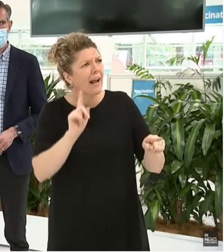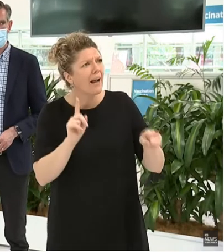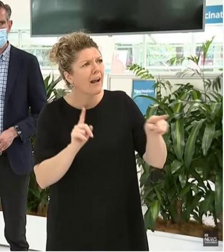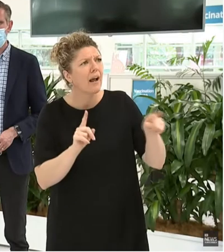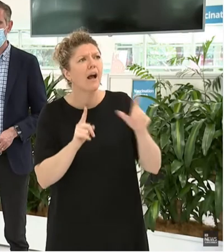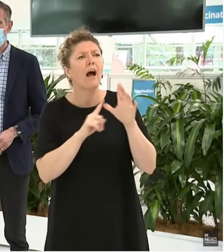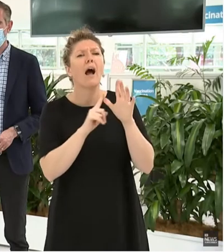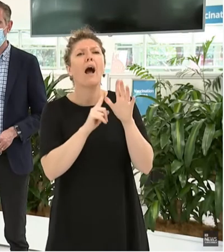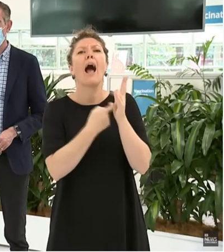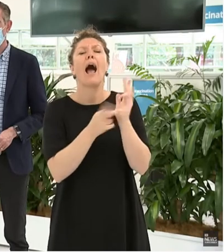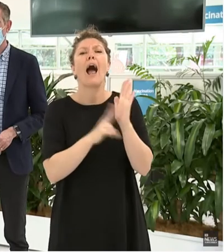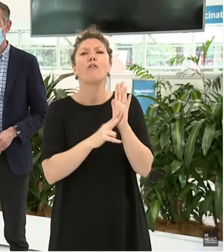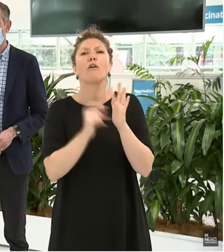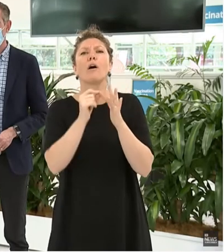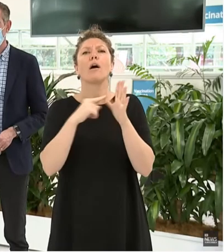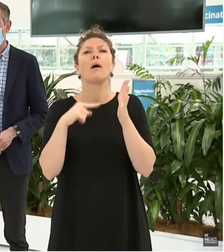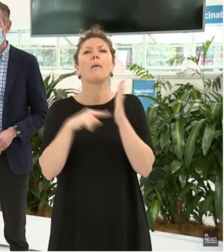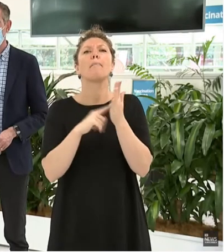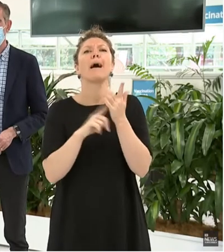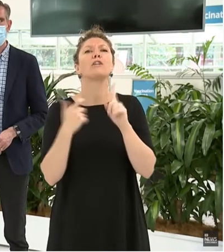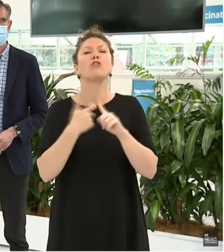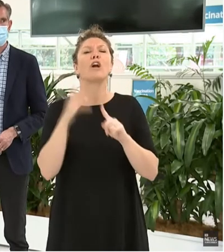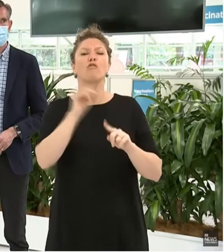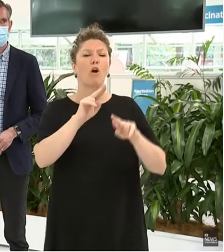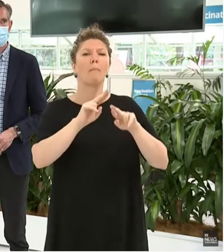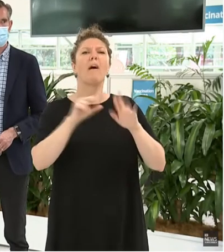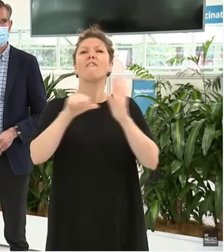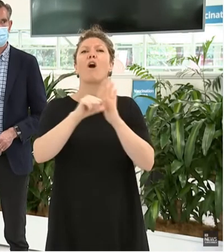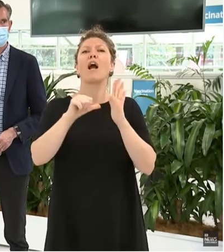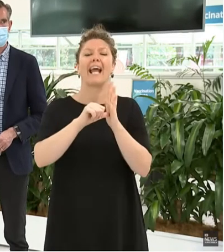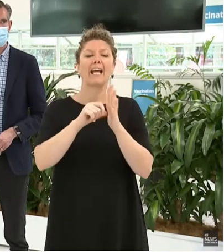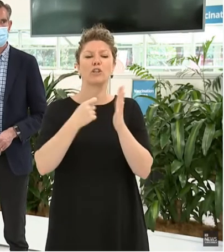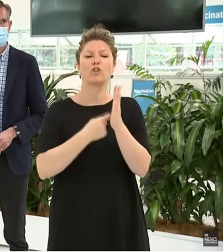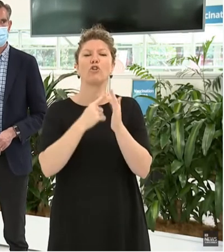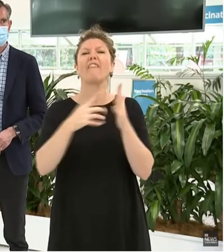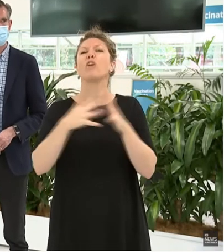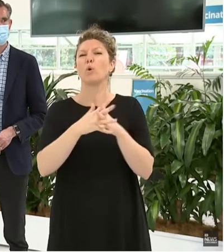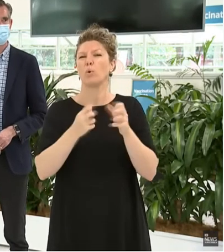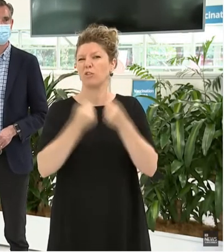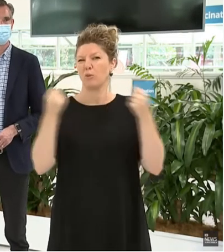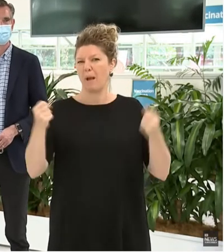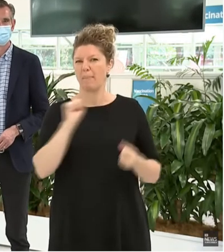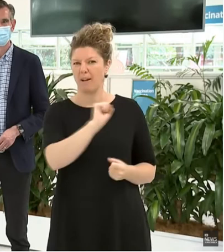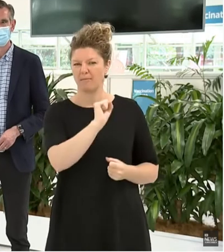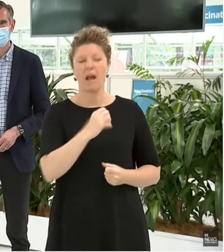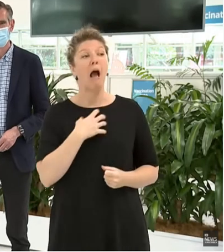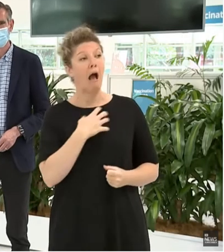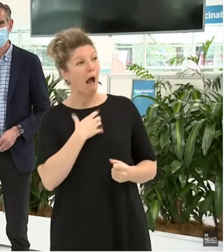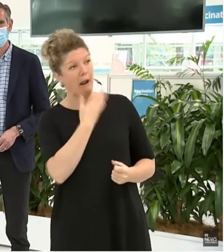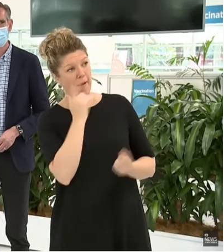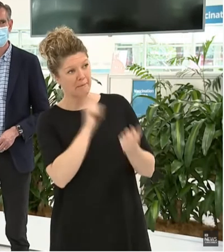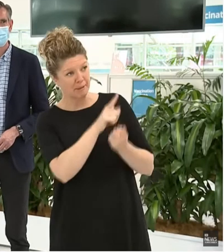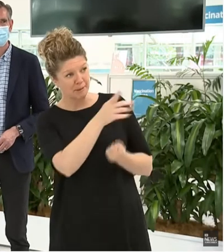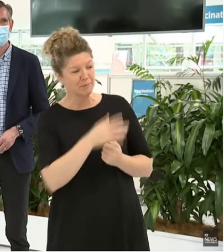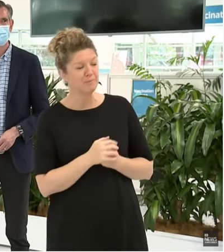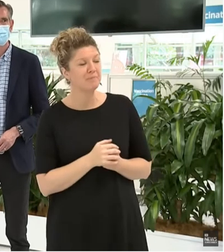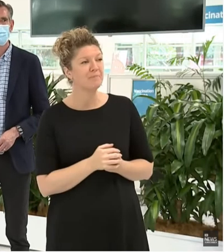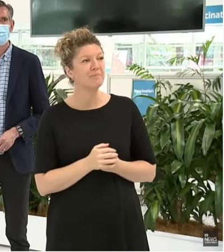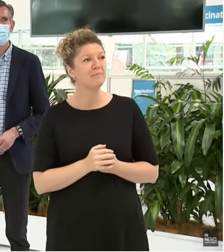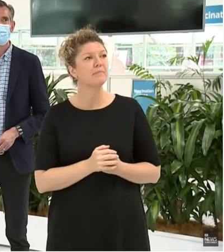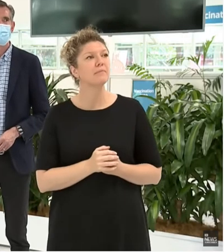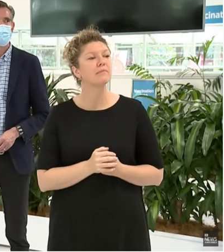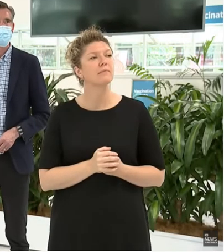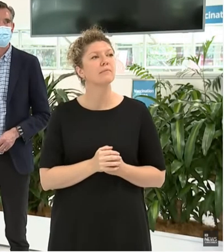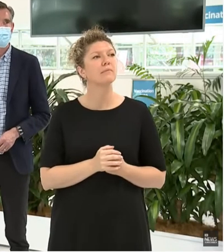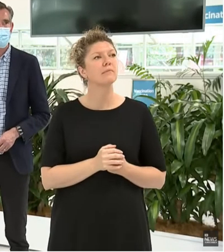I'm Aaron Patrick, Fin Review. We're Fin Review. Nice to meet you, Aaron. Hi. And in relation to, you